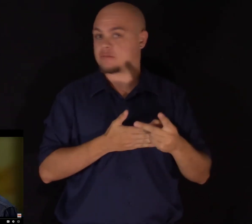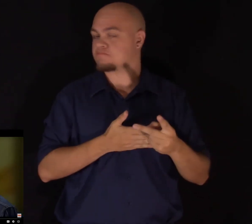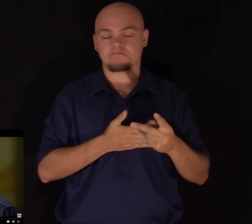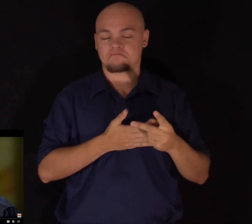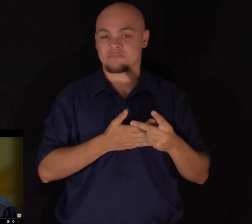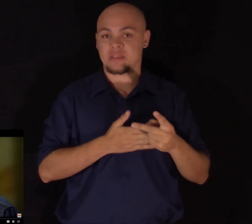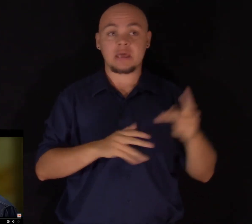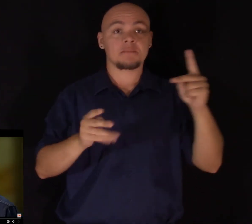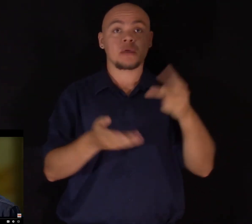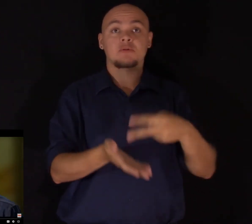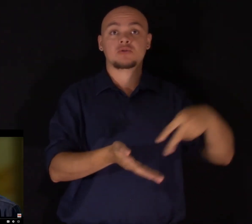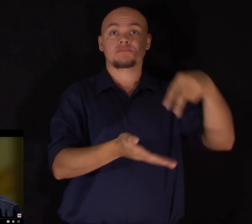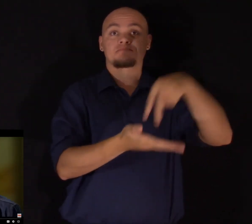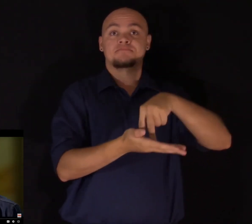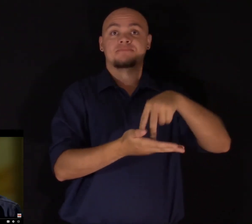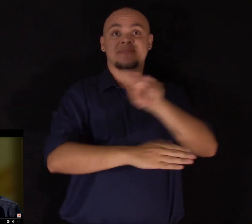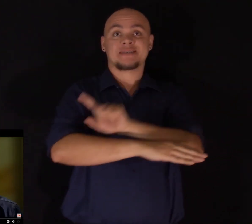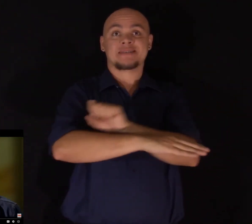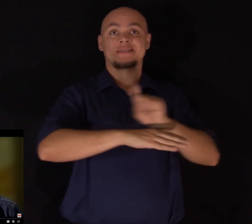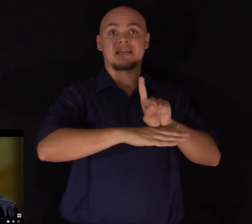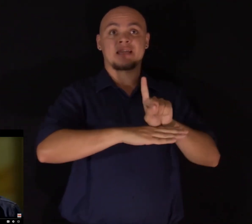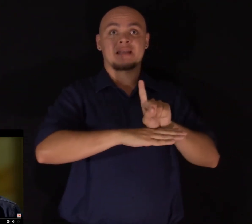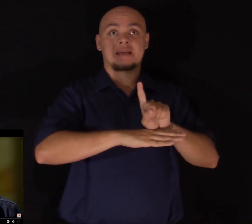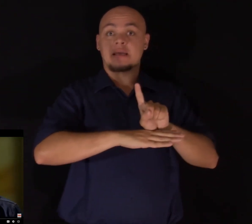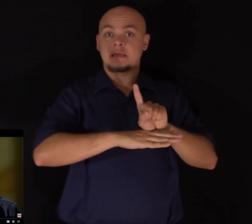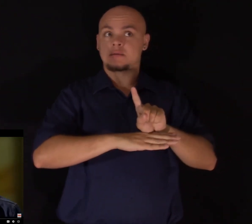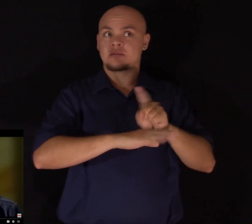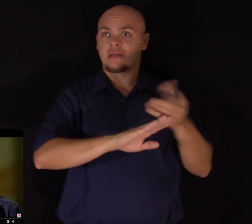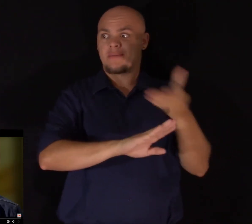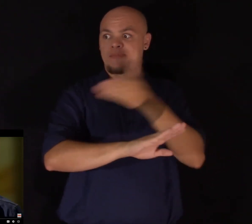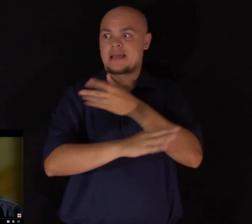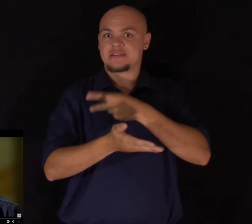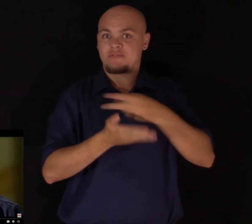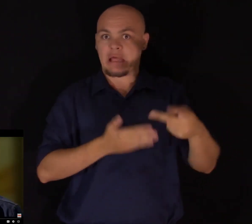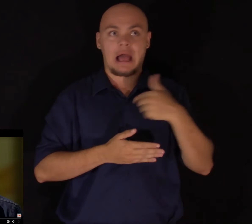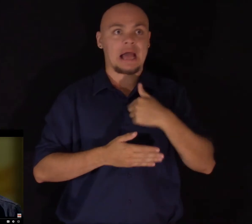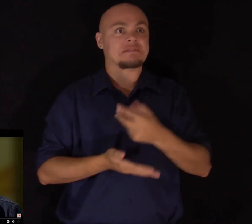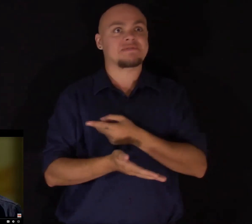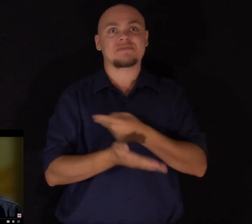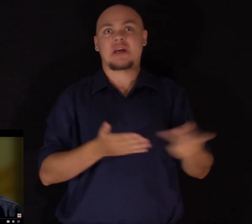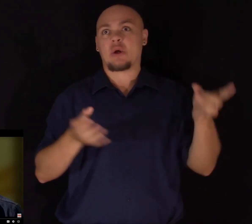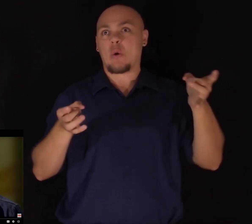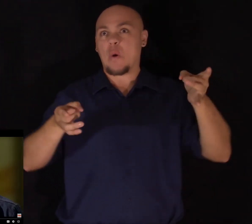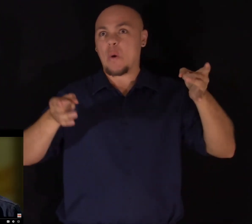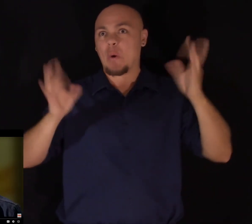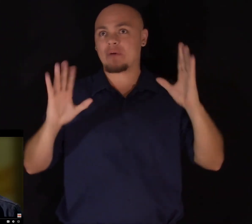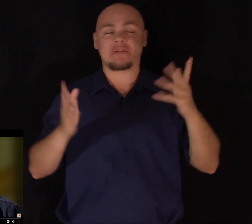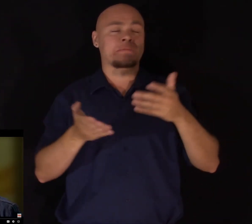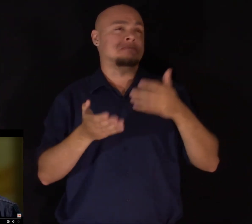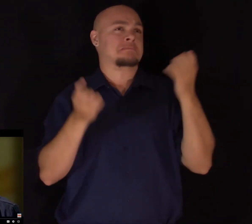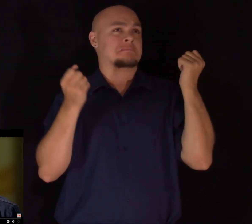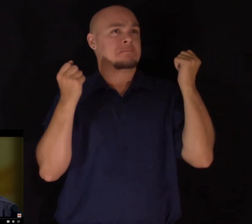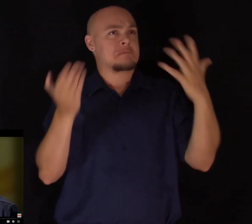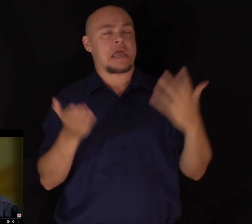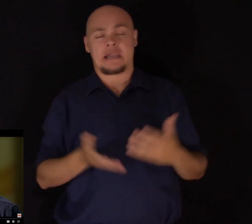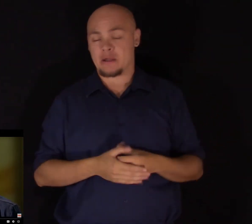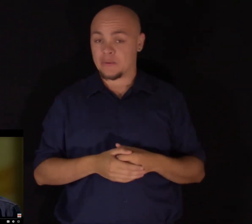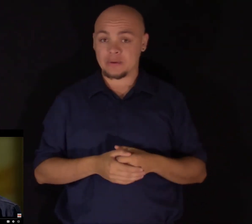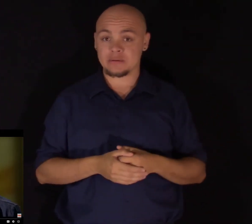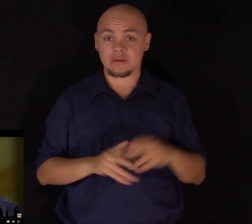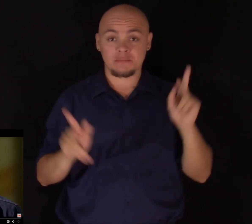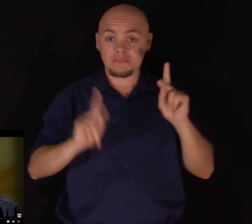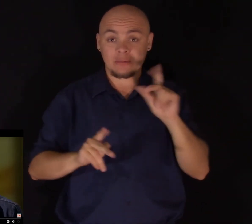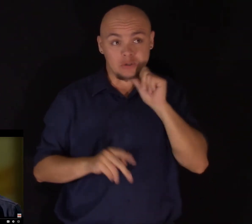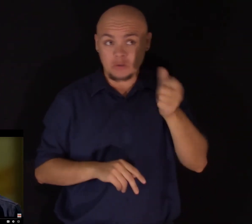one that gets on the stage so far that I've seen has not failed. I have failed miserably, many times. I don't think the world understands